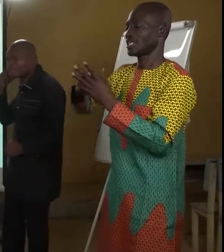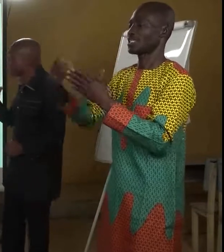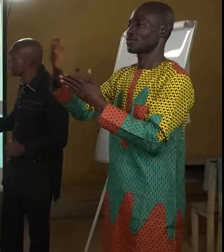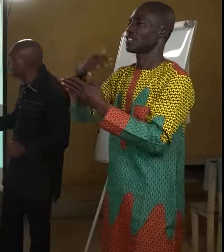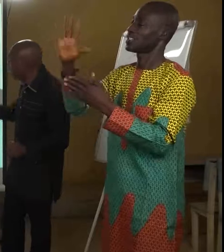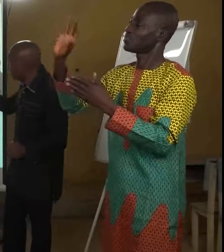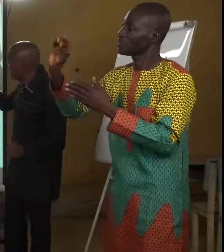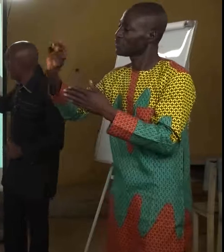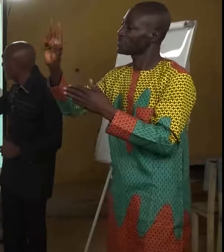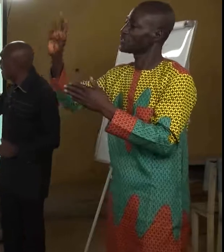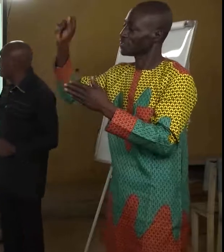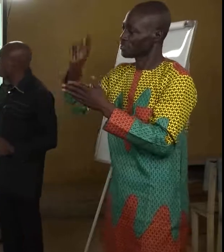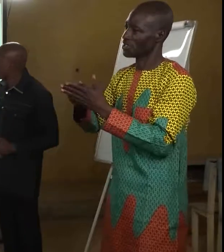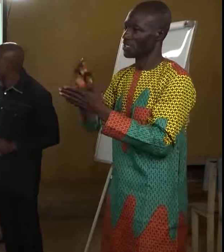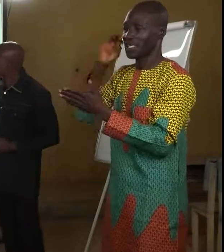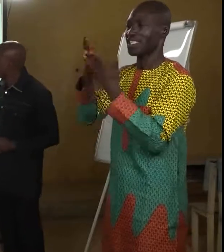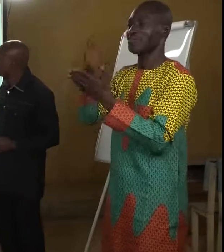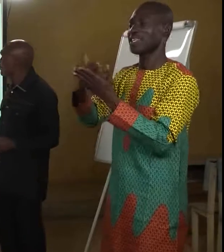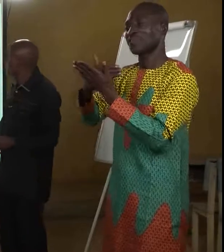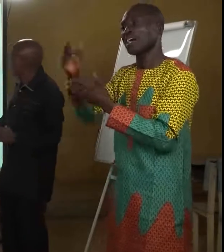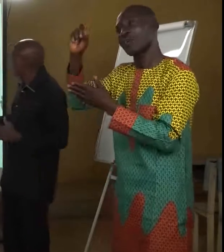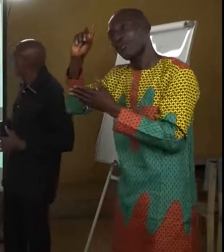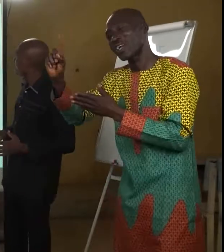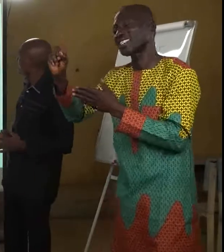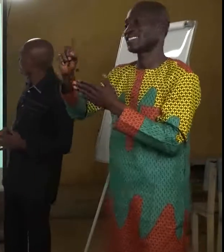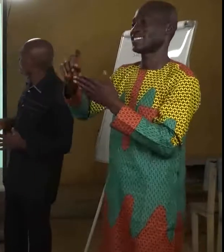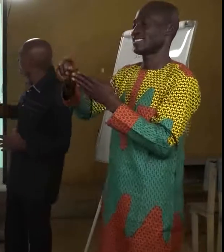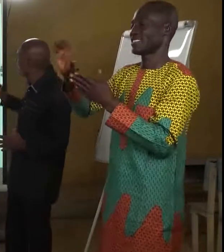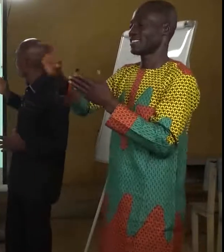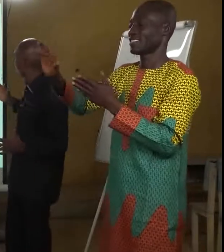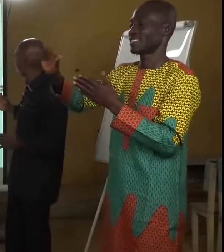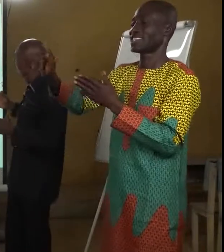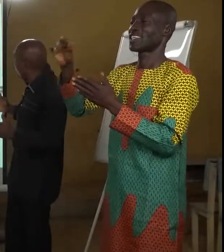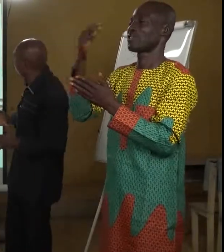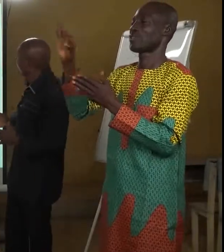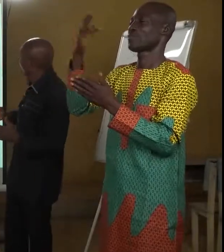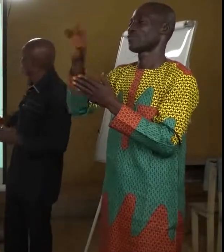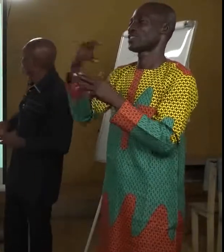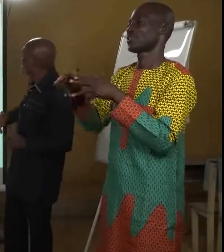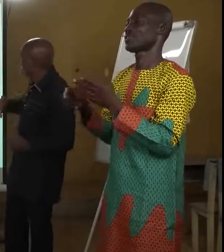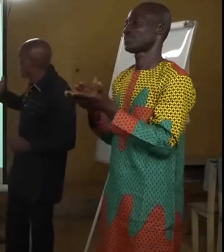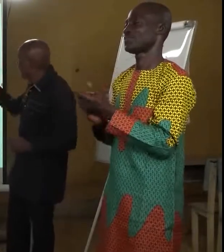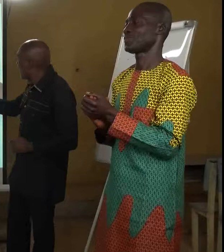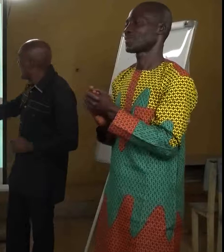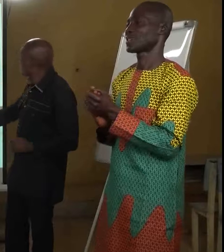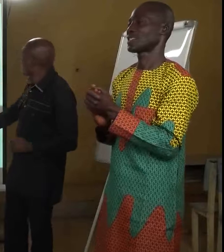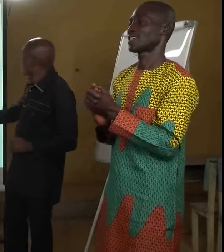definitely, the demand pull inflation just refers to its cost when there is a